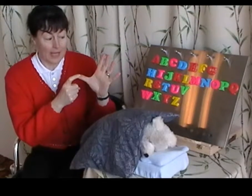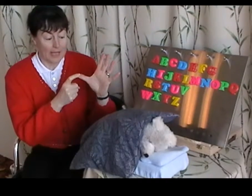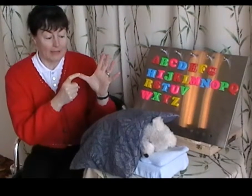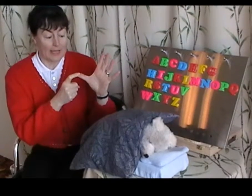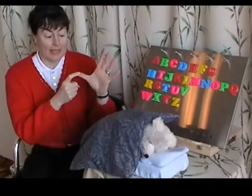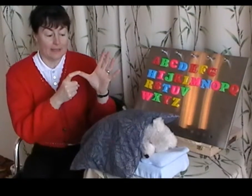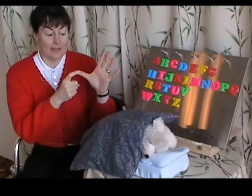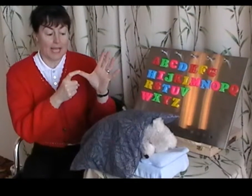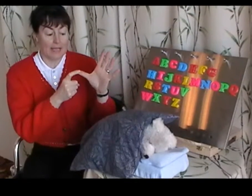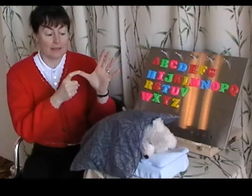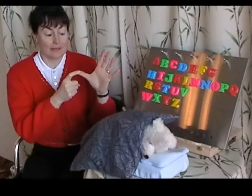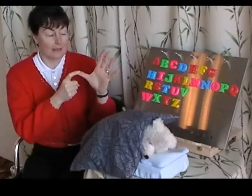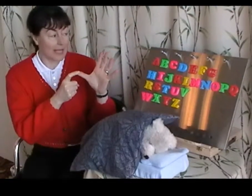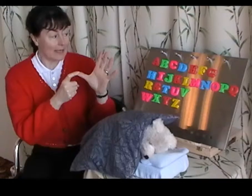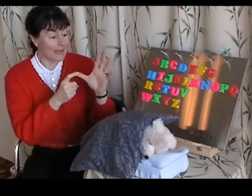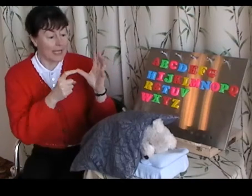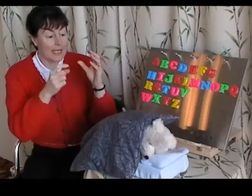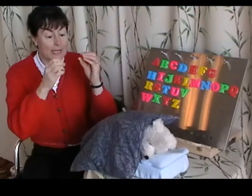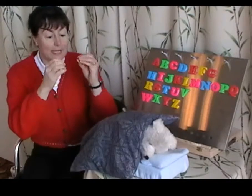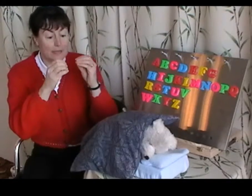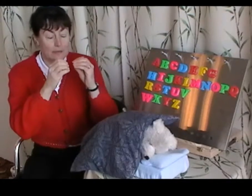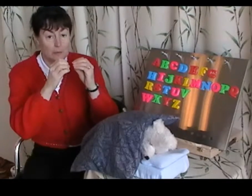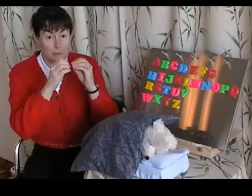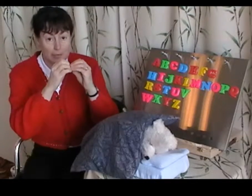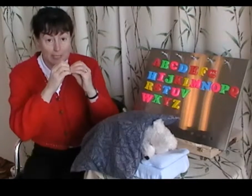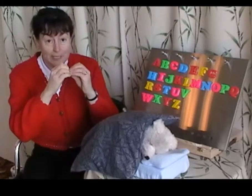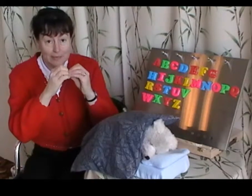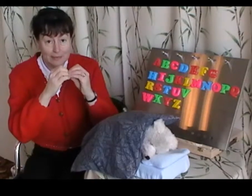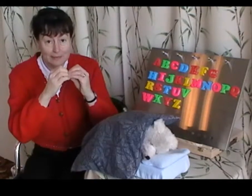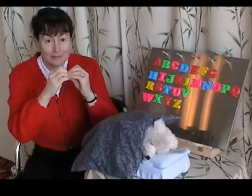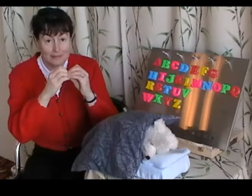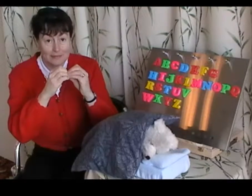and then the next letter is B,